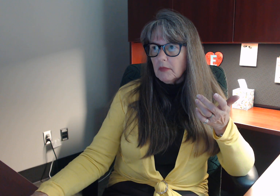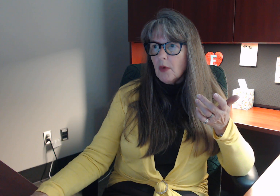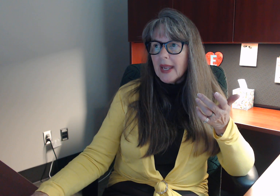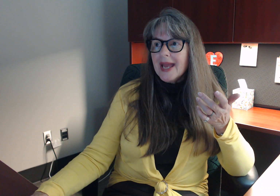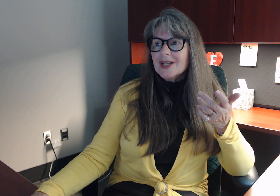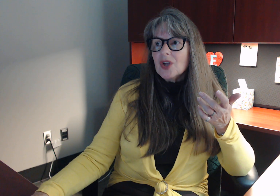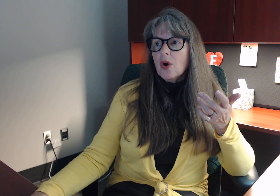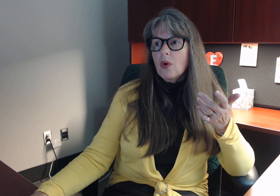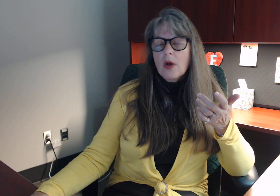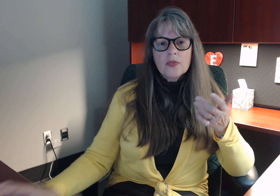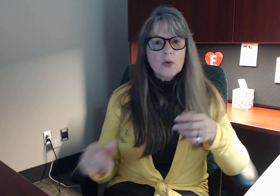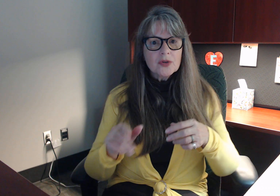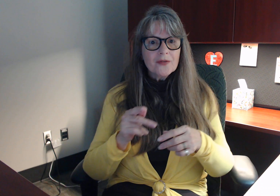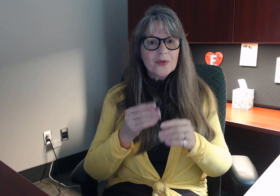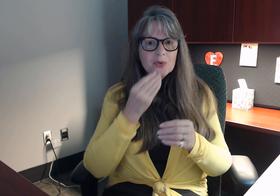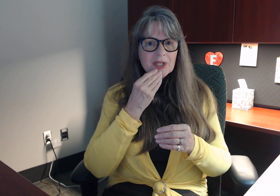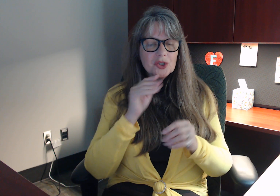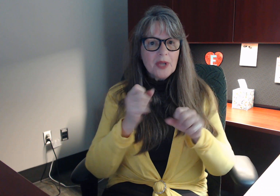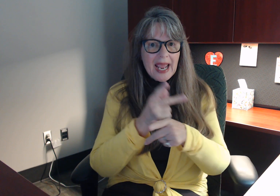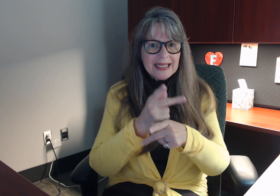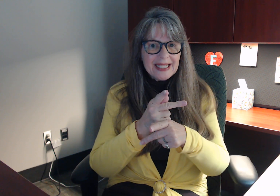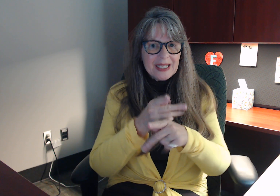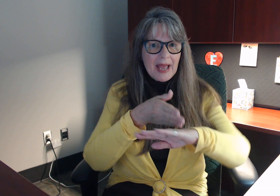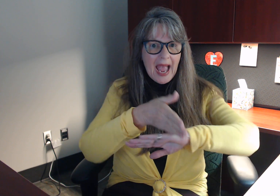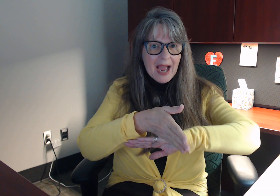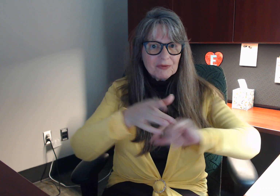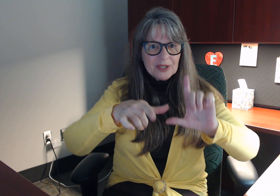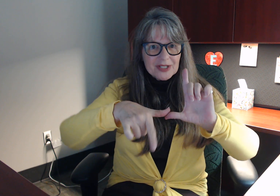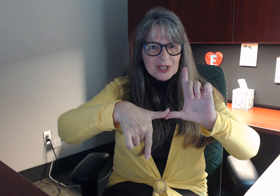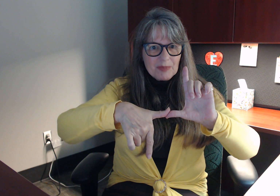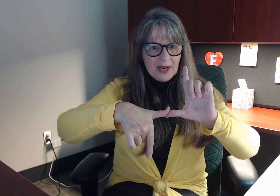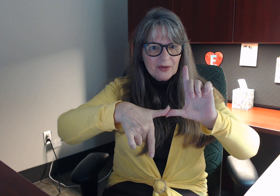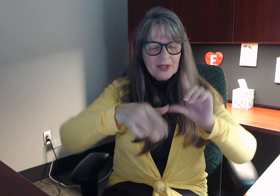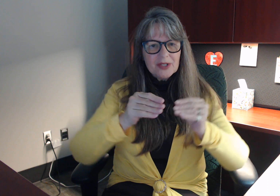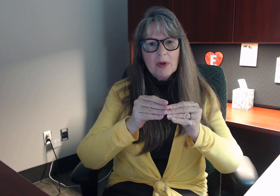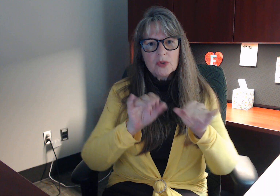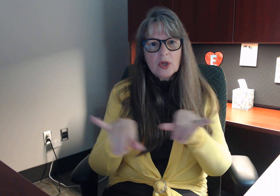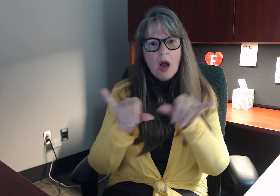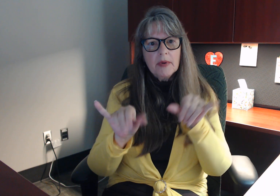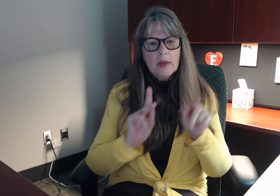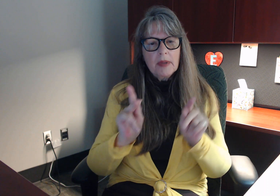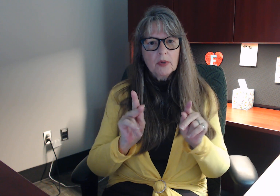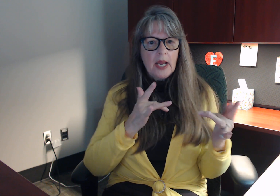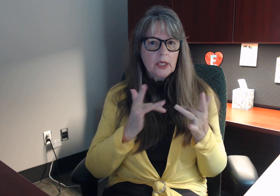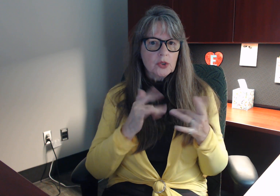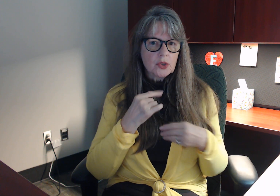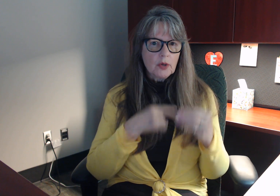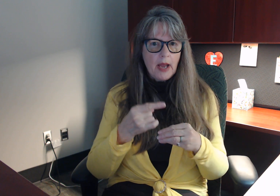Okay, so those are the foods that you can keep after it's expired. That's the most common that people are kind of concerned about.